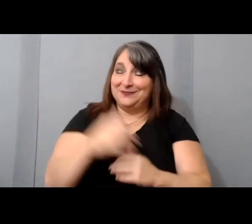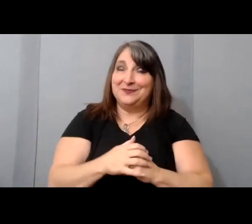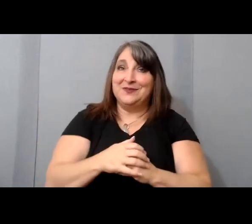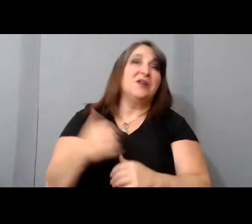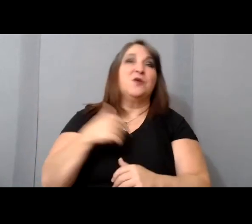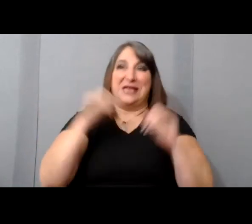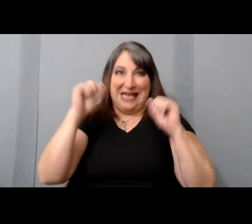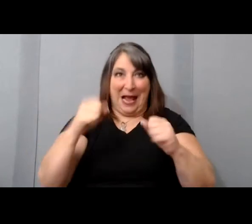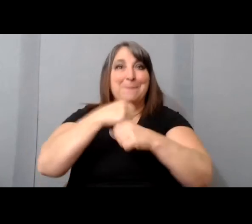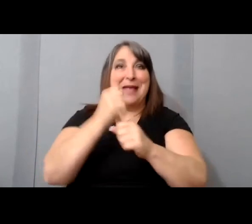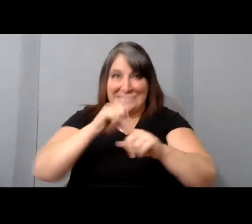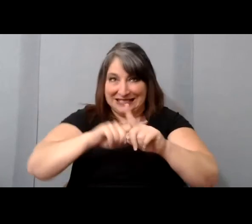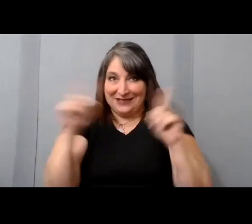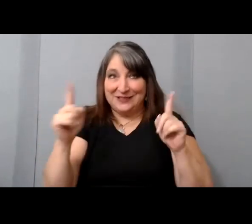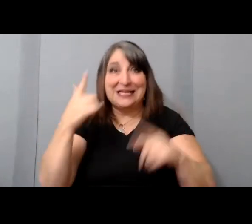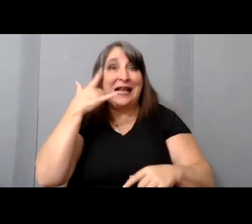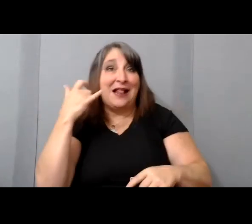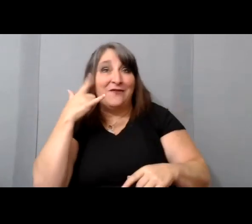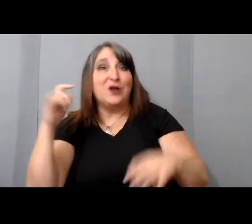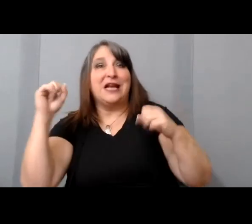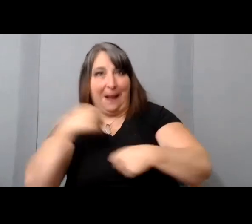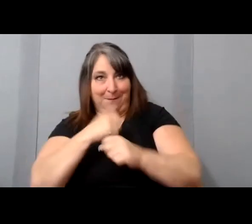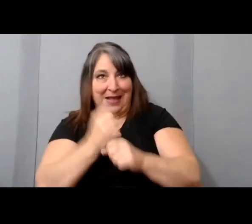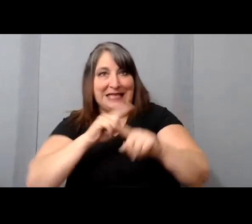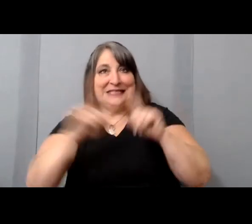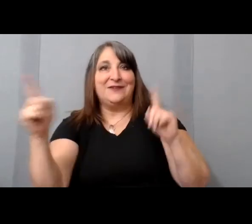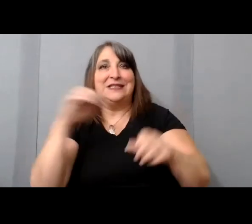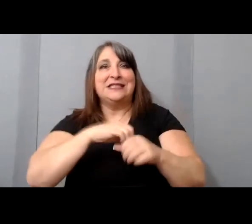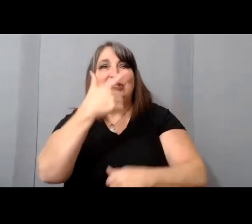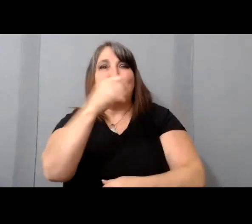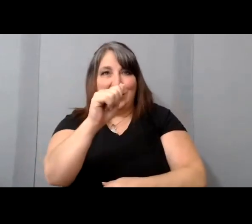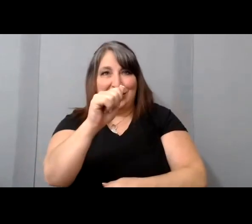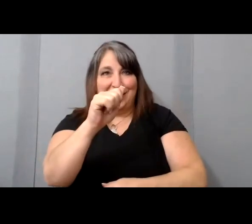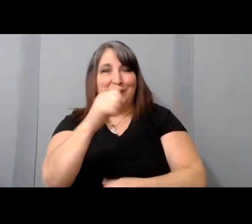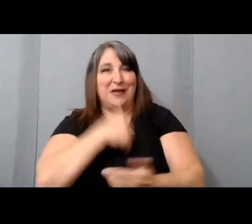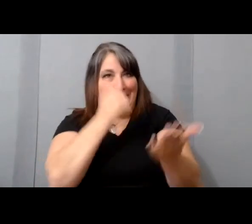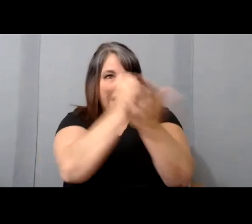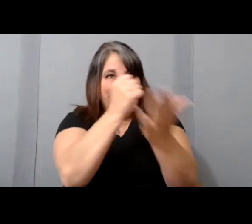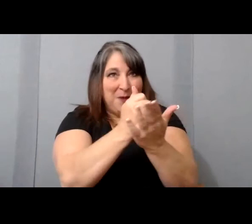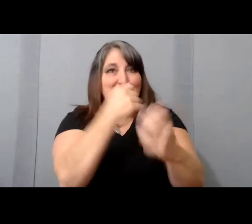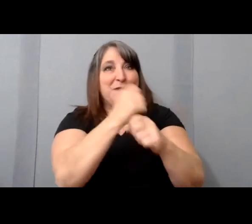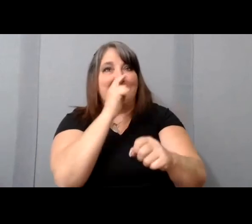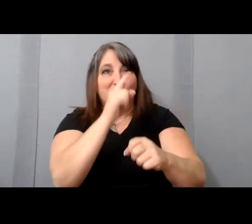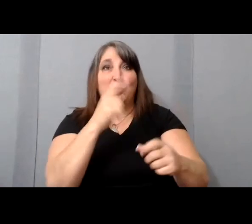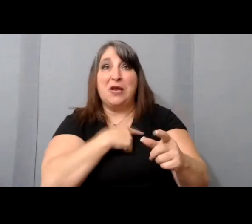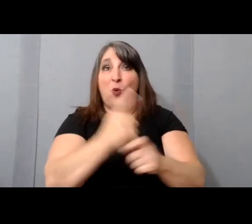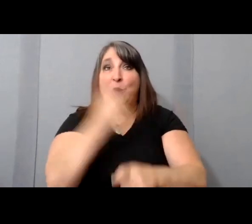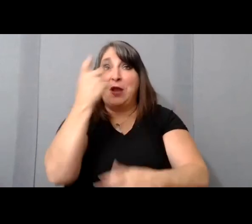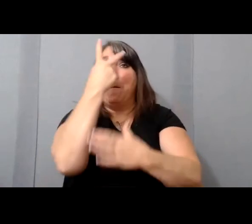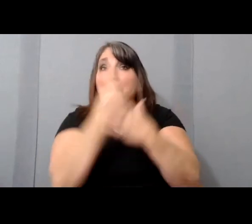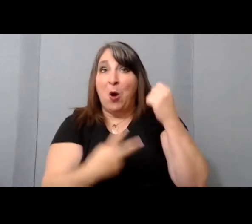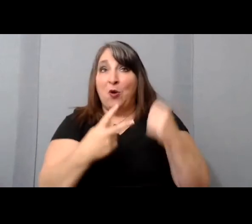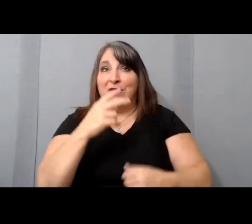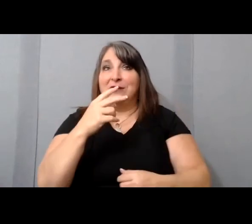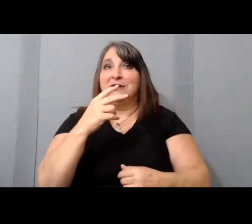make a difference. California has the opportunity to make a difference in Georgia to ensure that we pick up 2 US Senate seats.